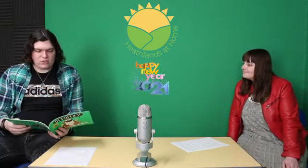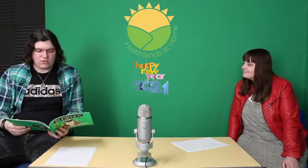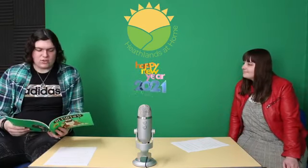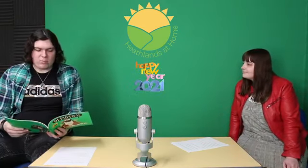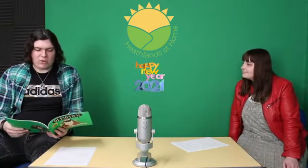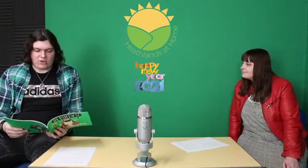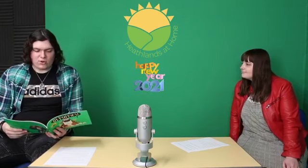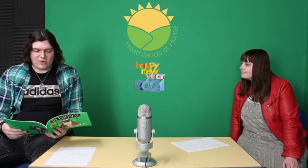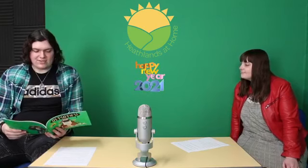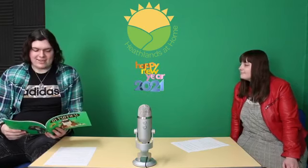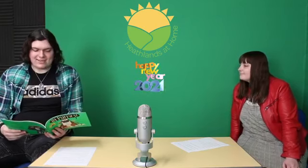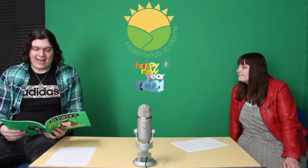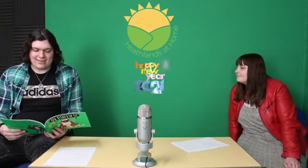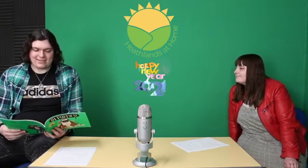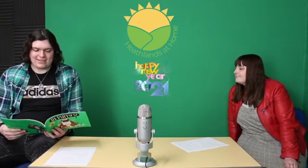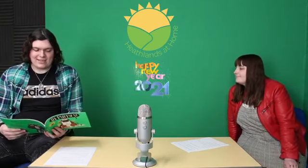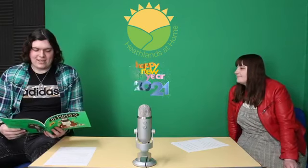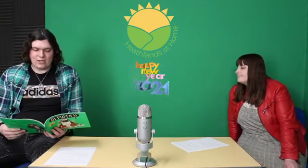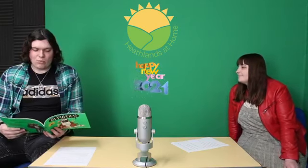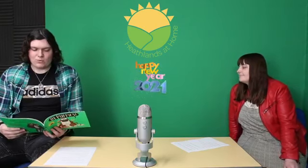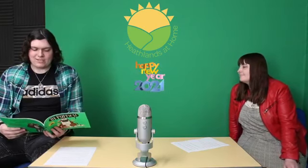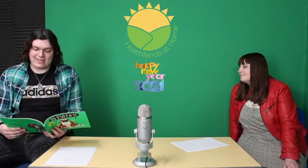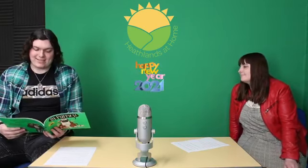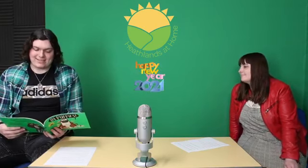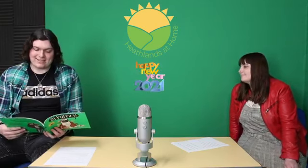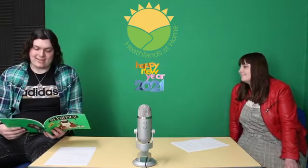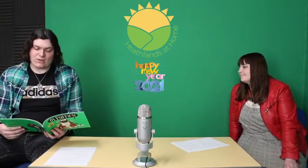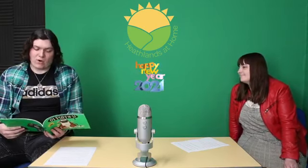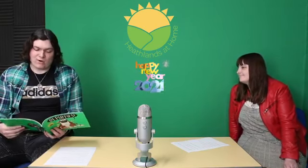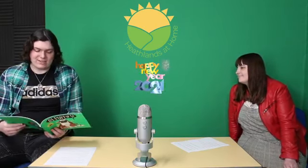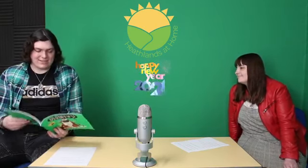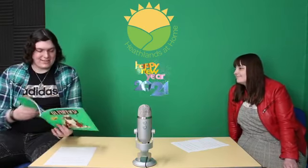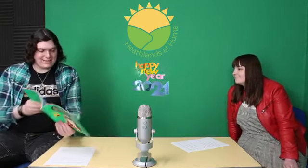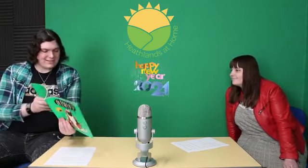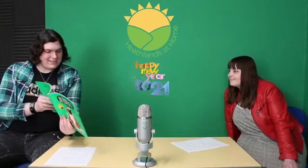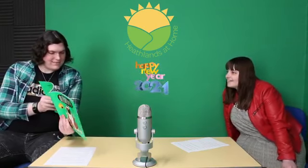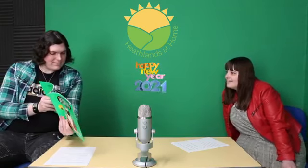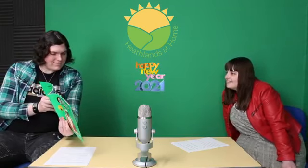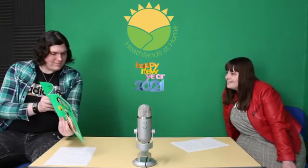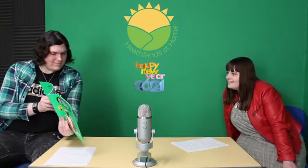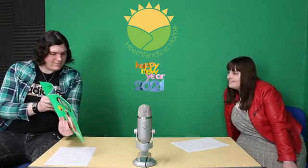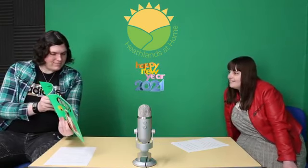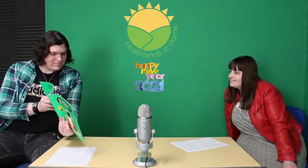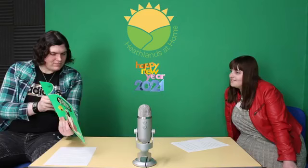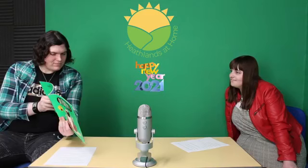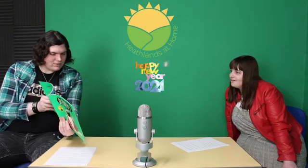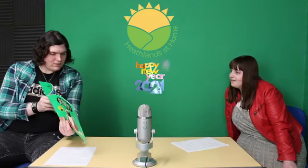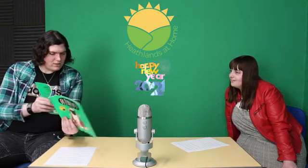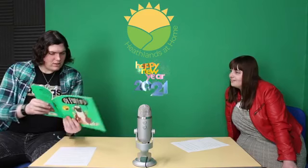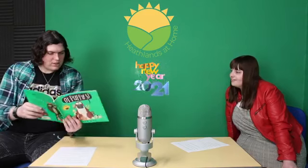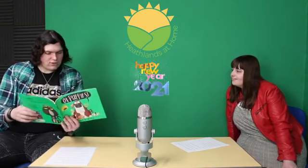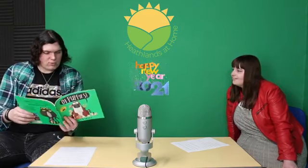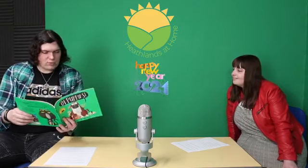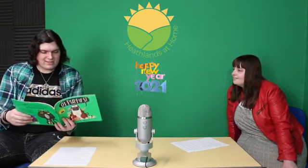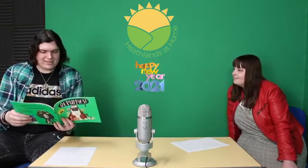Sit, Milo, said the cat. He won't sit, said the dog. Sit, Tiddle, said the frog. She won't sit